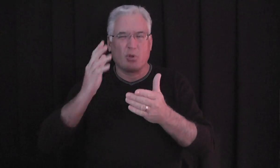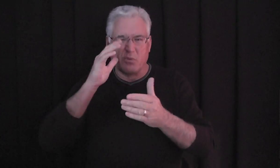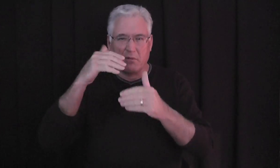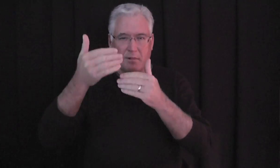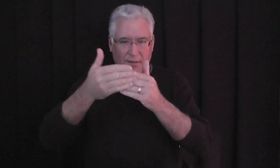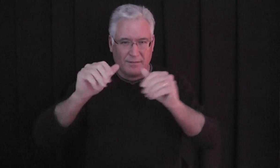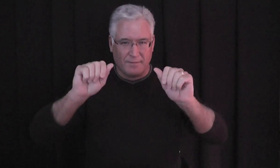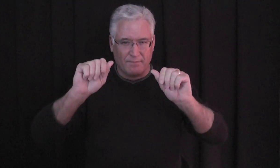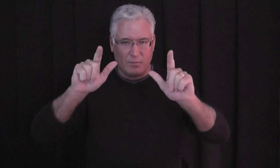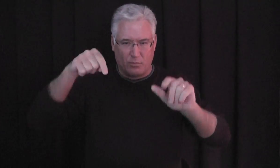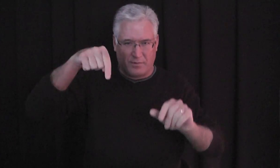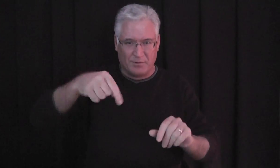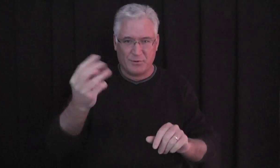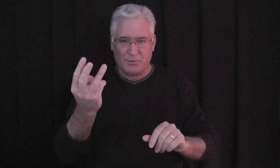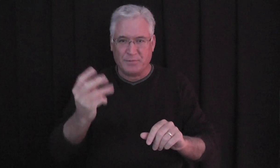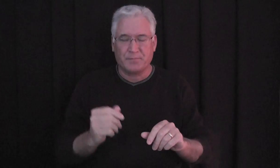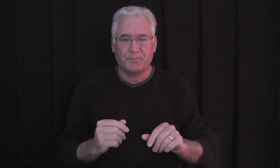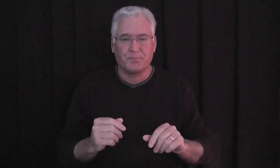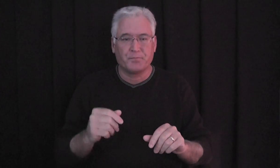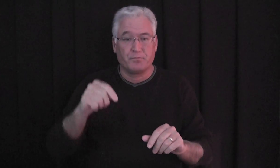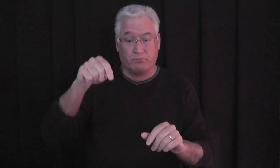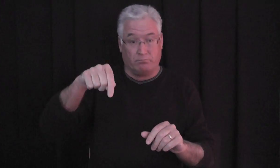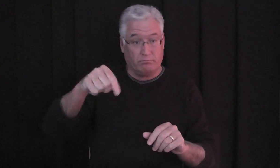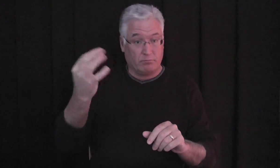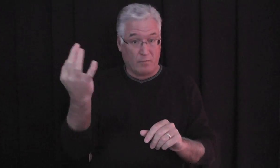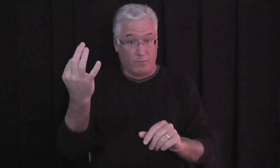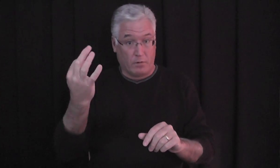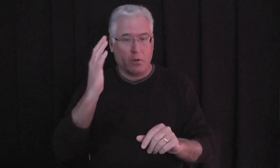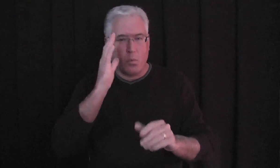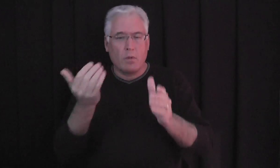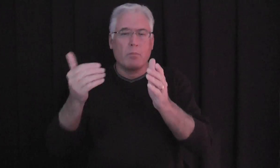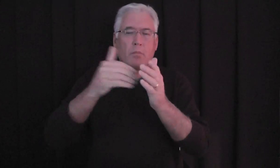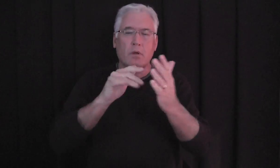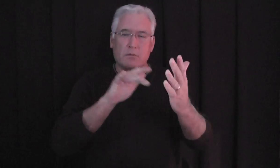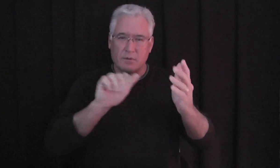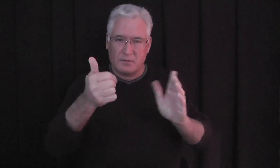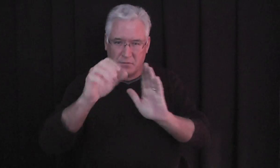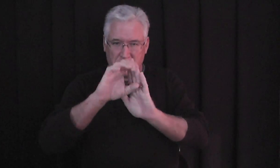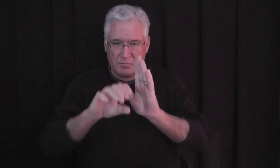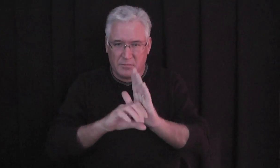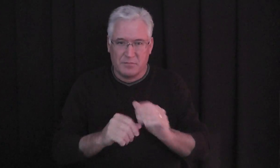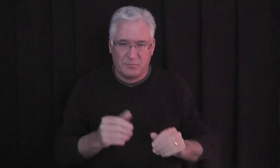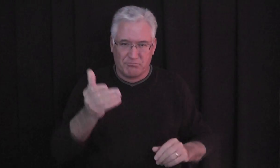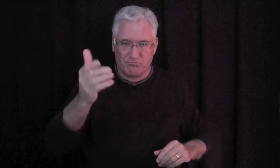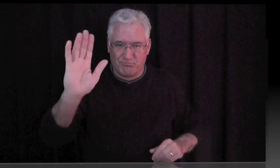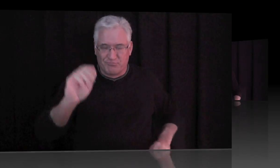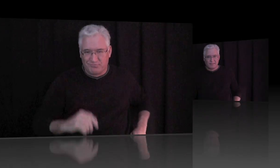be Part 2. And then Friday we'll go back to our study of the Ten Commandments.